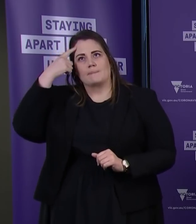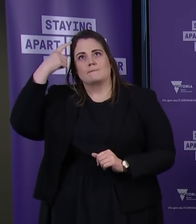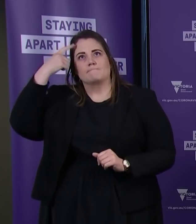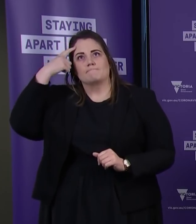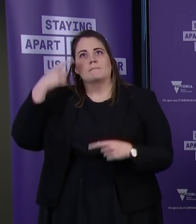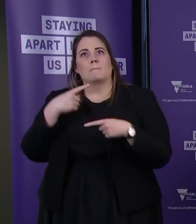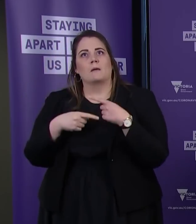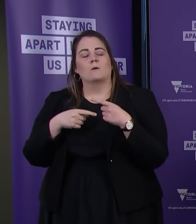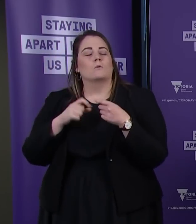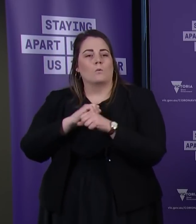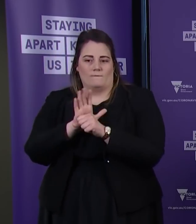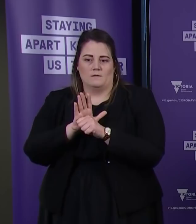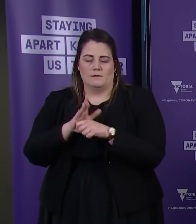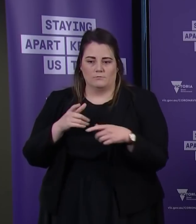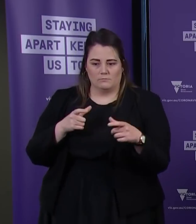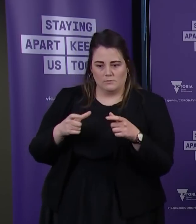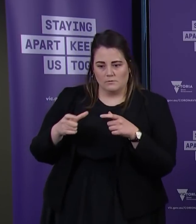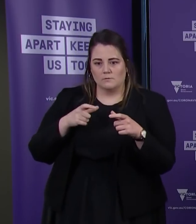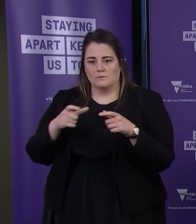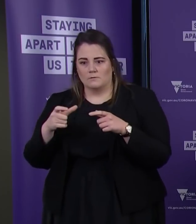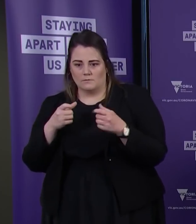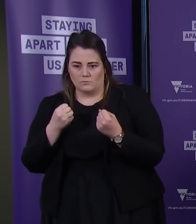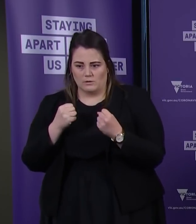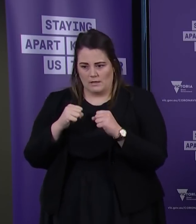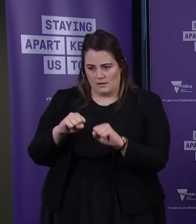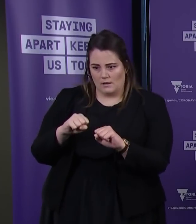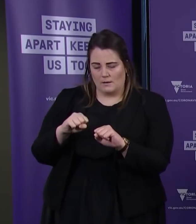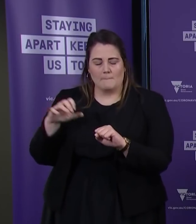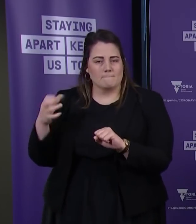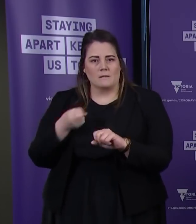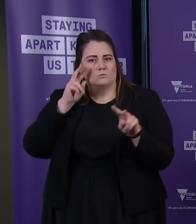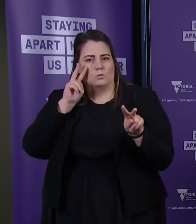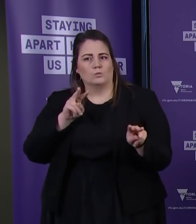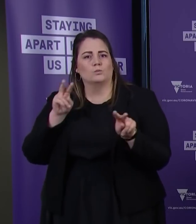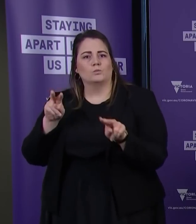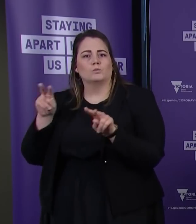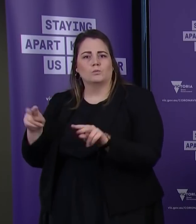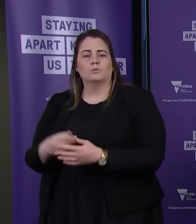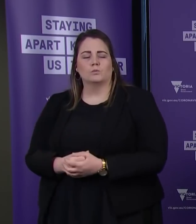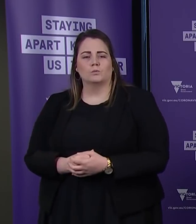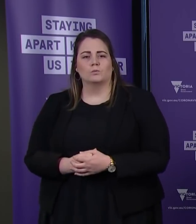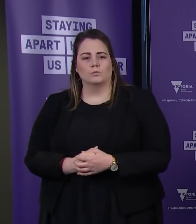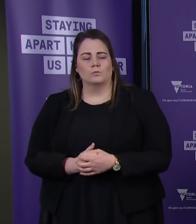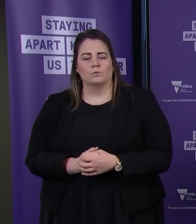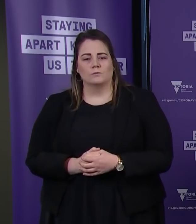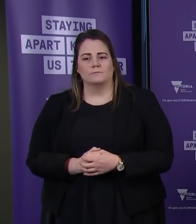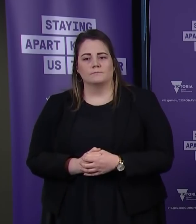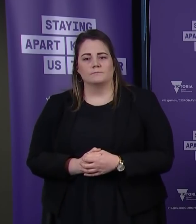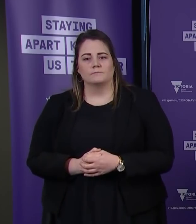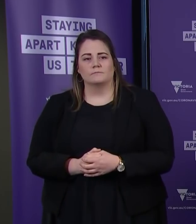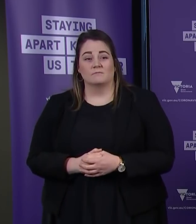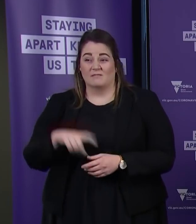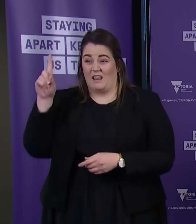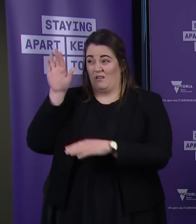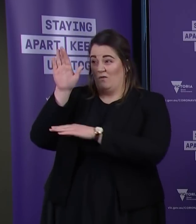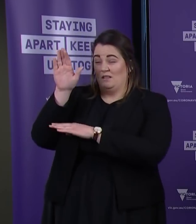control and vigilance again. We need to remain vigilant because there are countries in Europe that